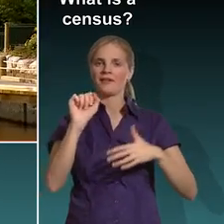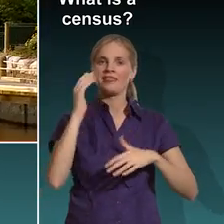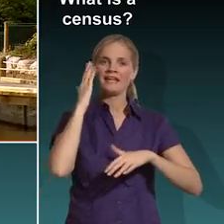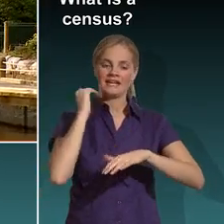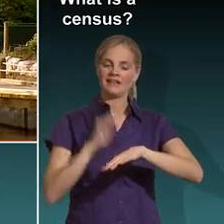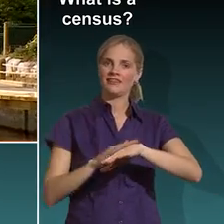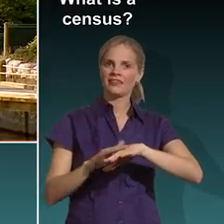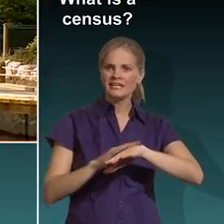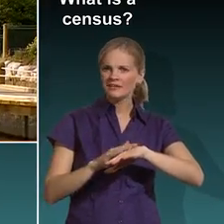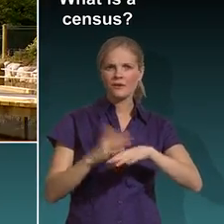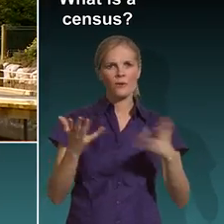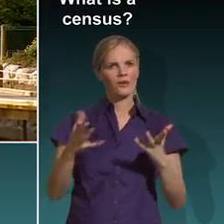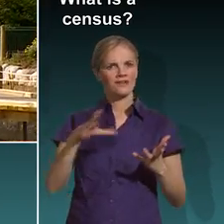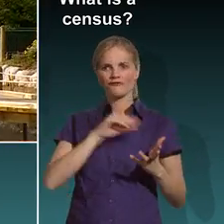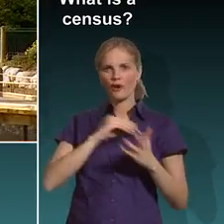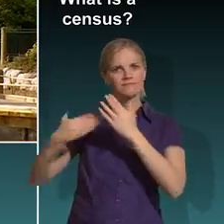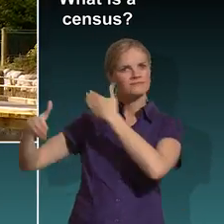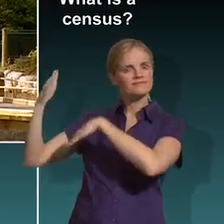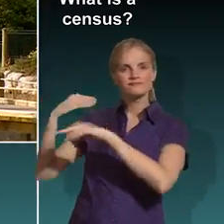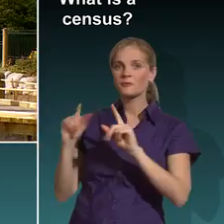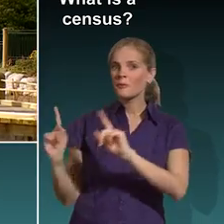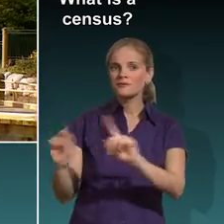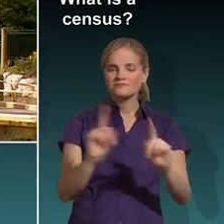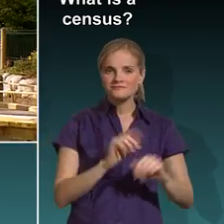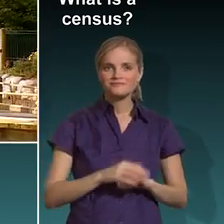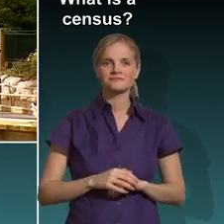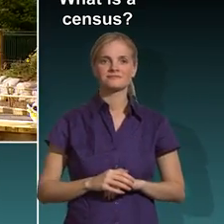It could include ethnicity and where people are from,